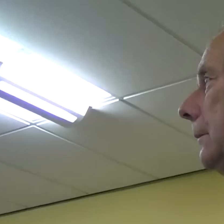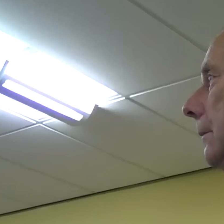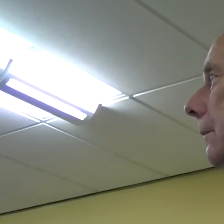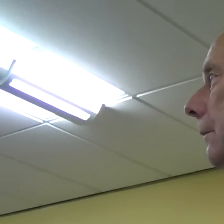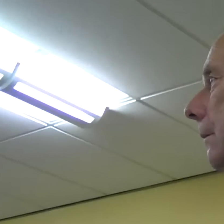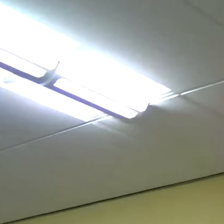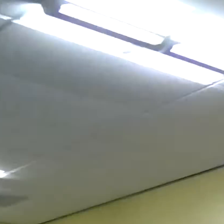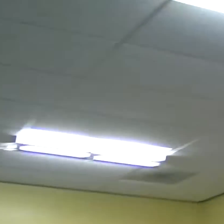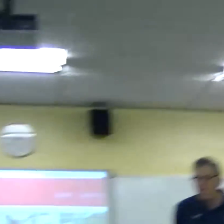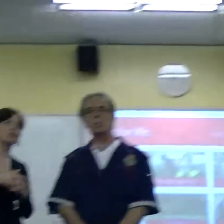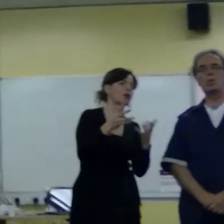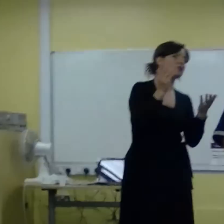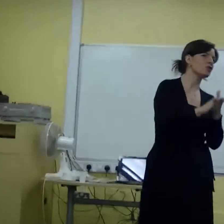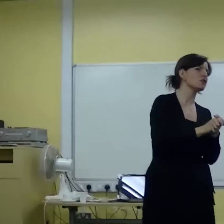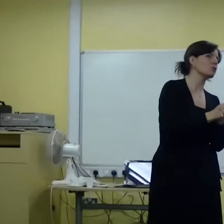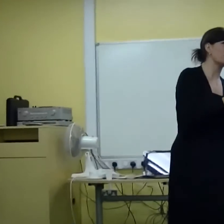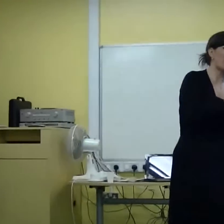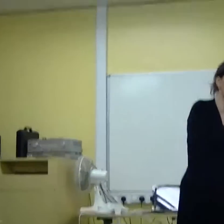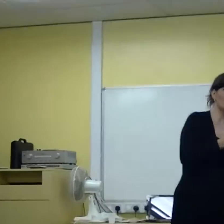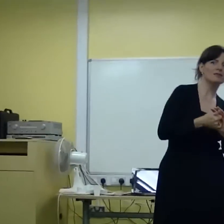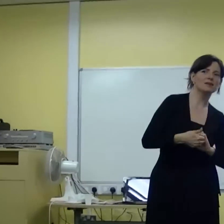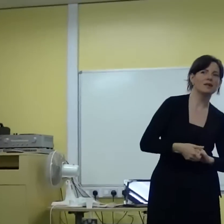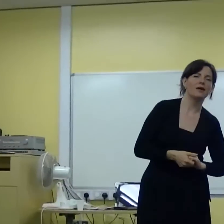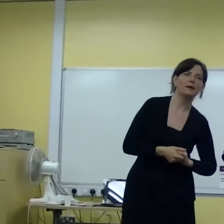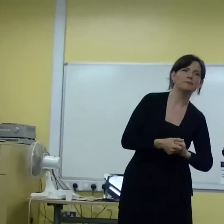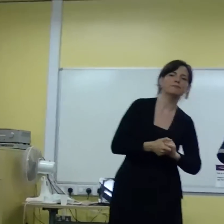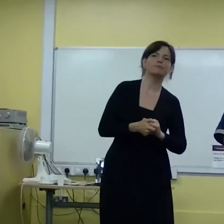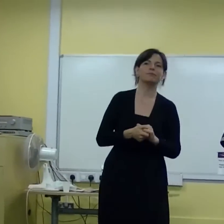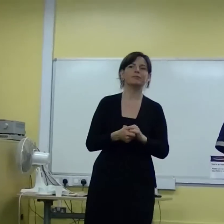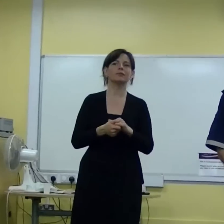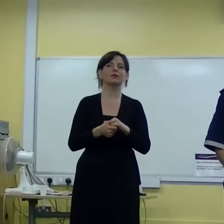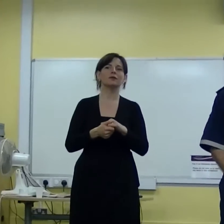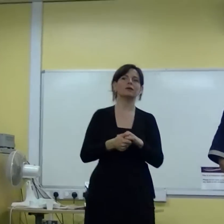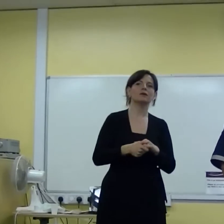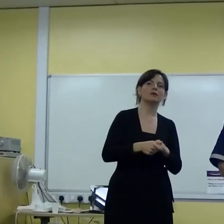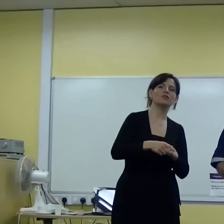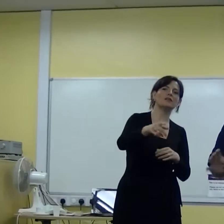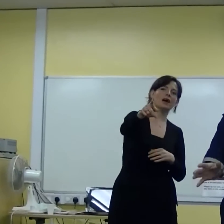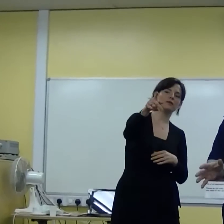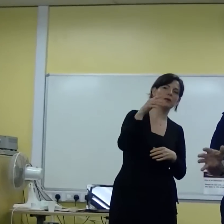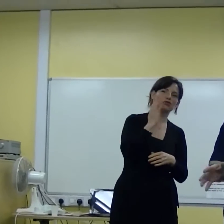did CPR? No. And yeah, but the concern is what about AIDS and things like that?